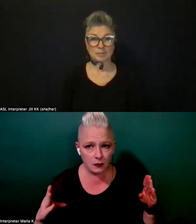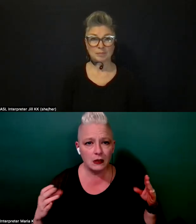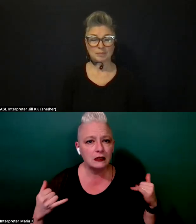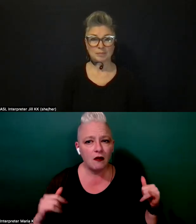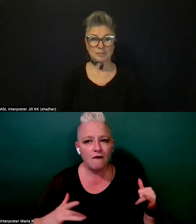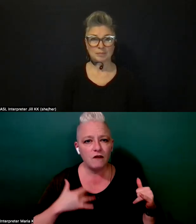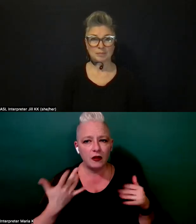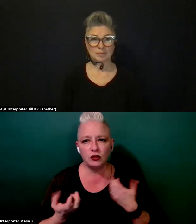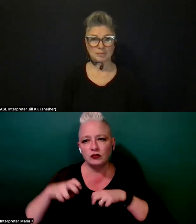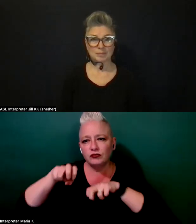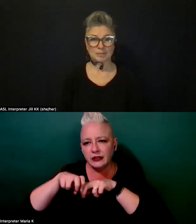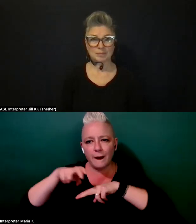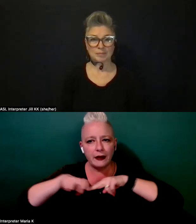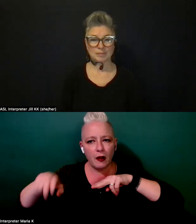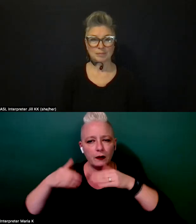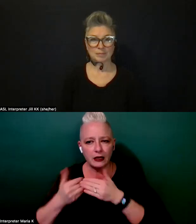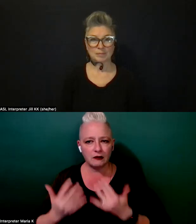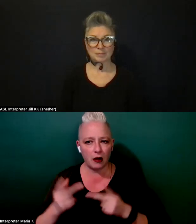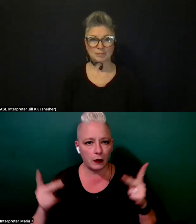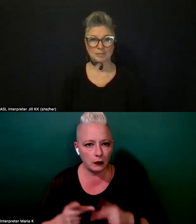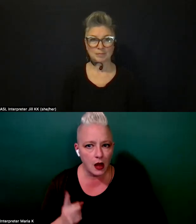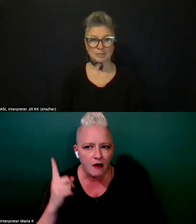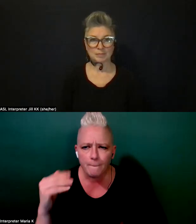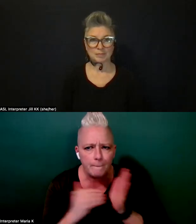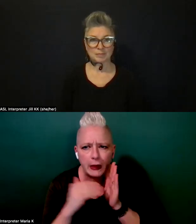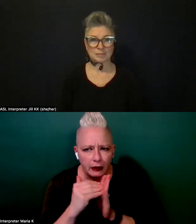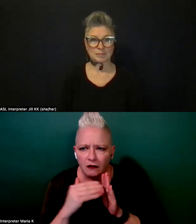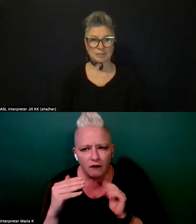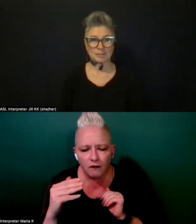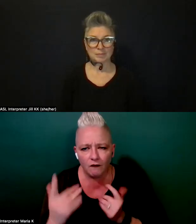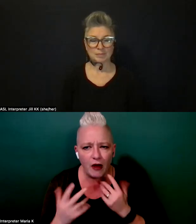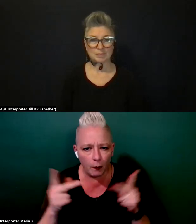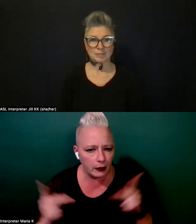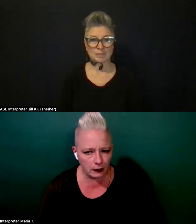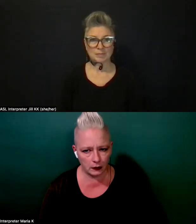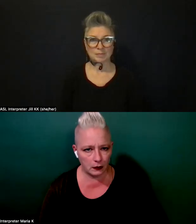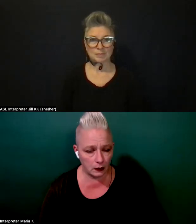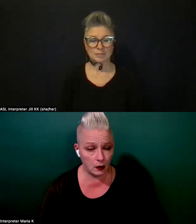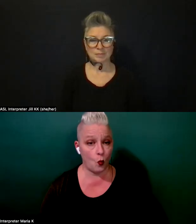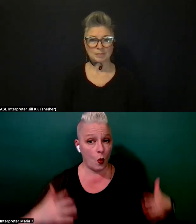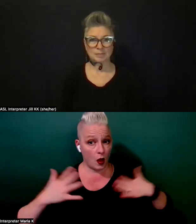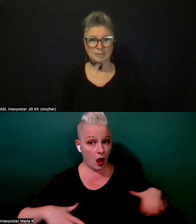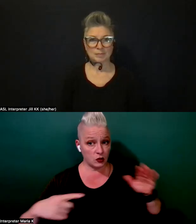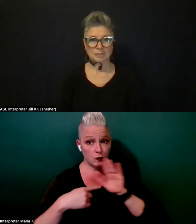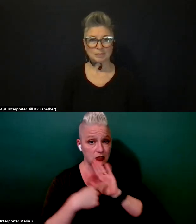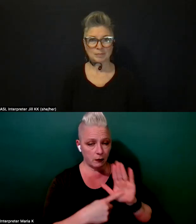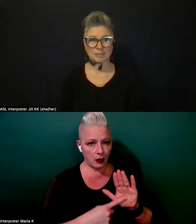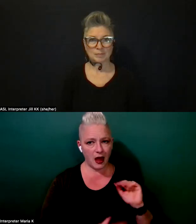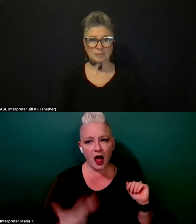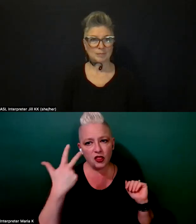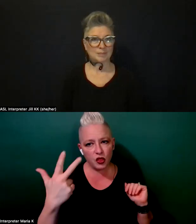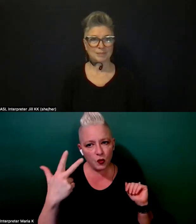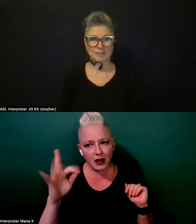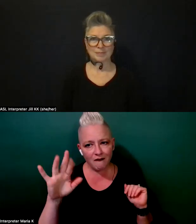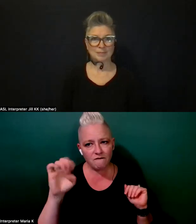couch next to the fireplace because they have like a million fireplaces. Like where the costume display was, there's like three fireplaces